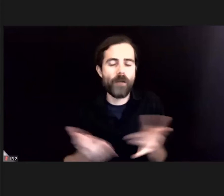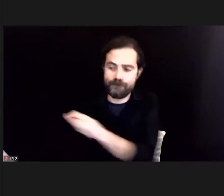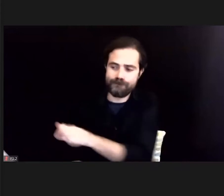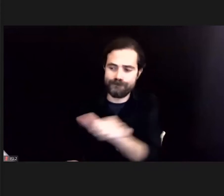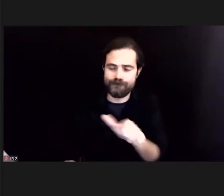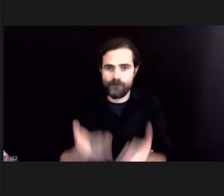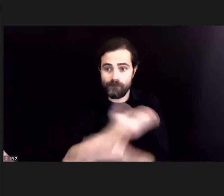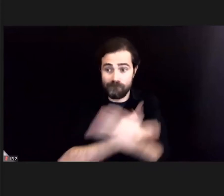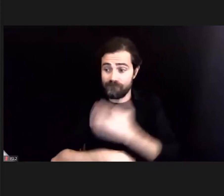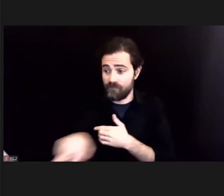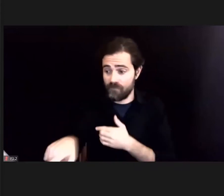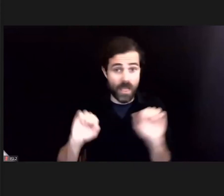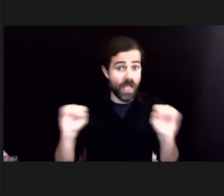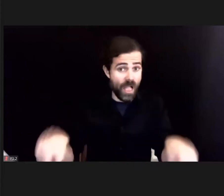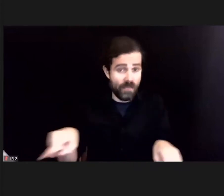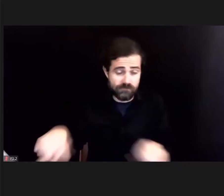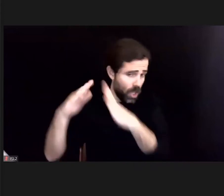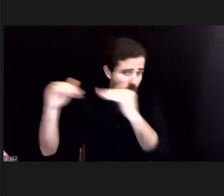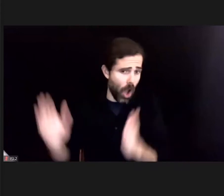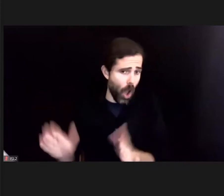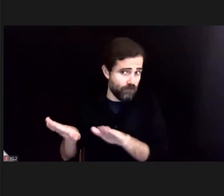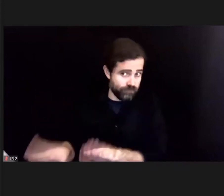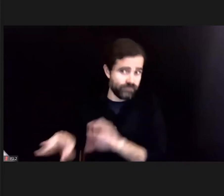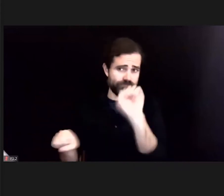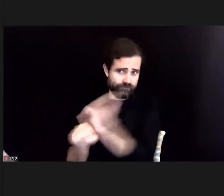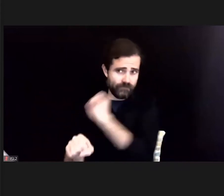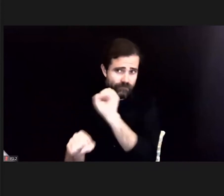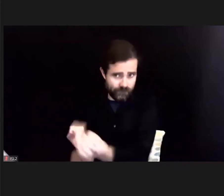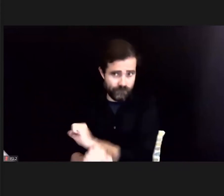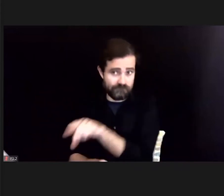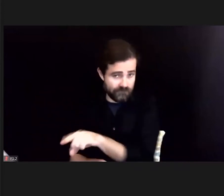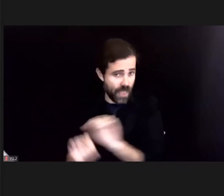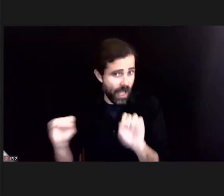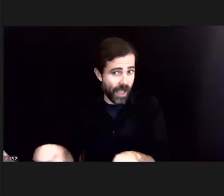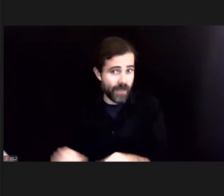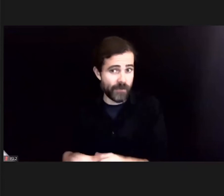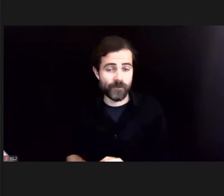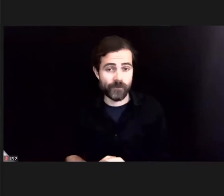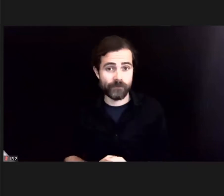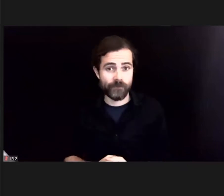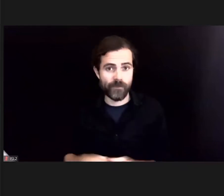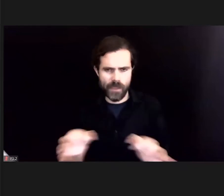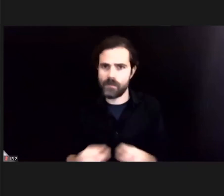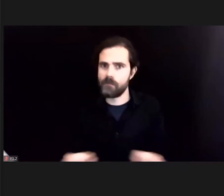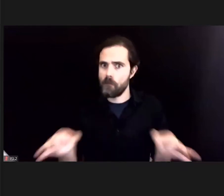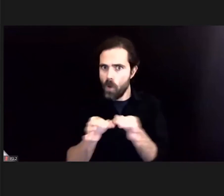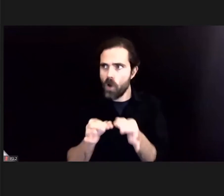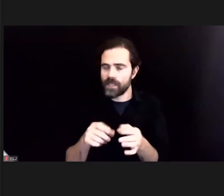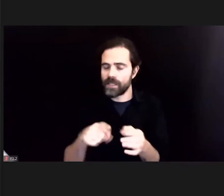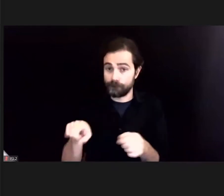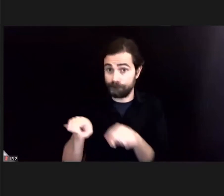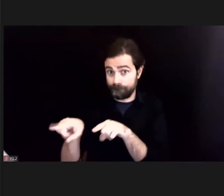able to work from home. And it's important in this regard that we allow